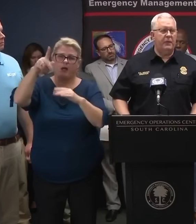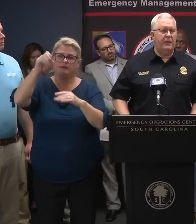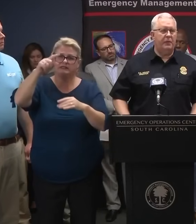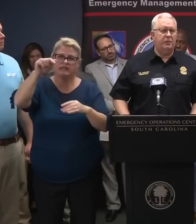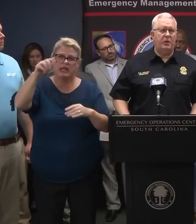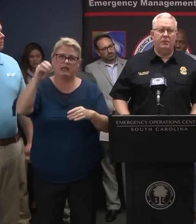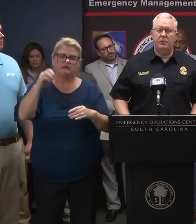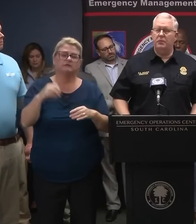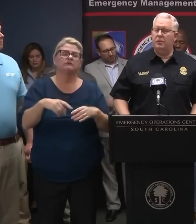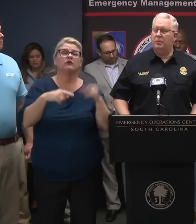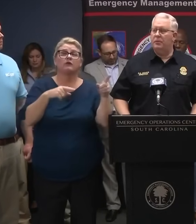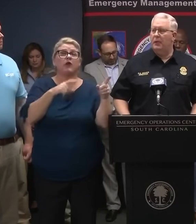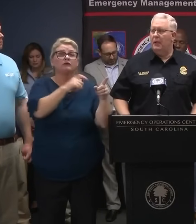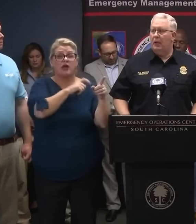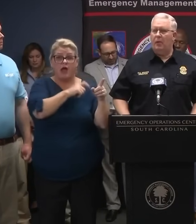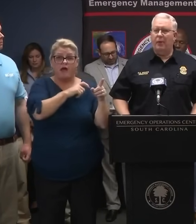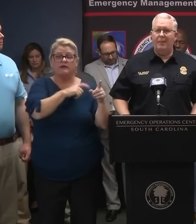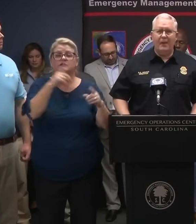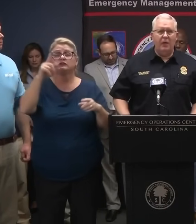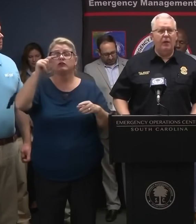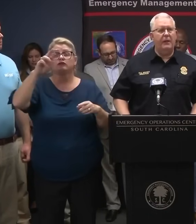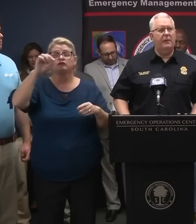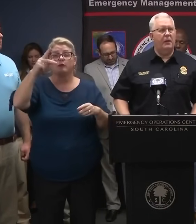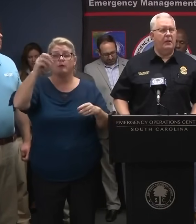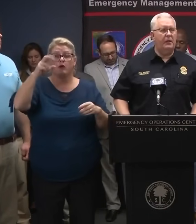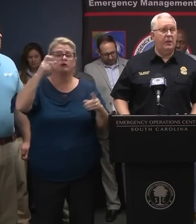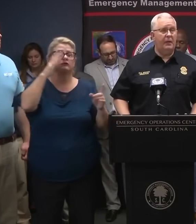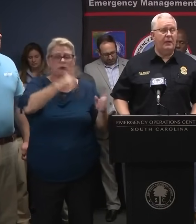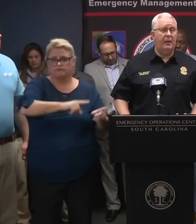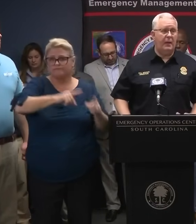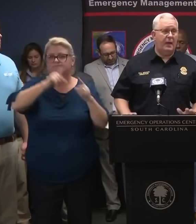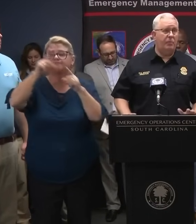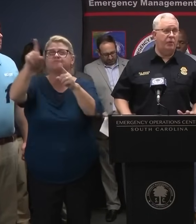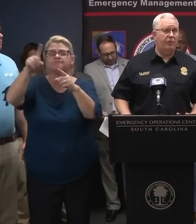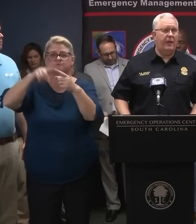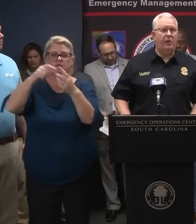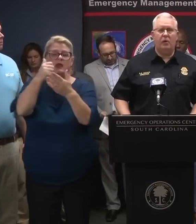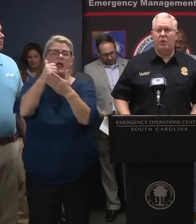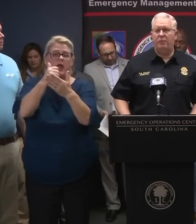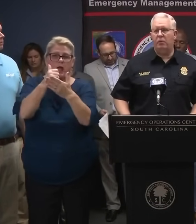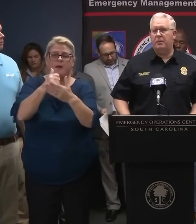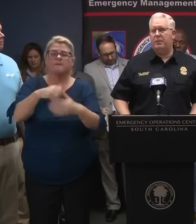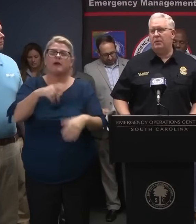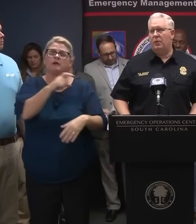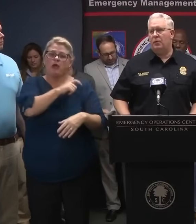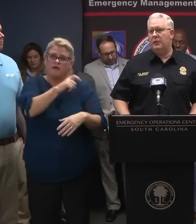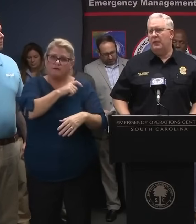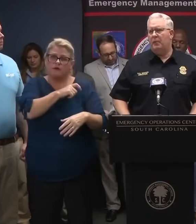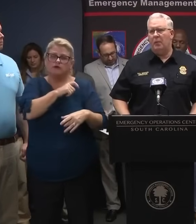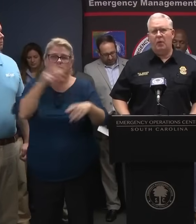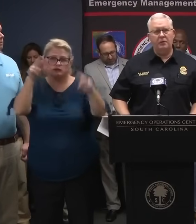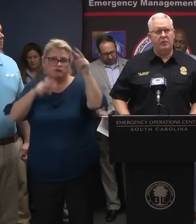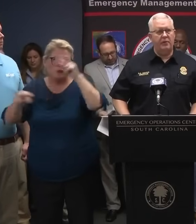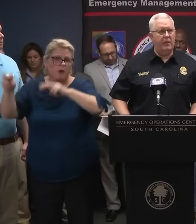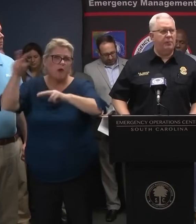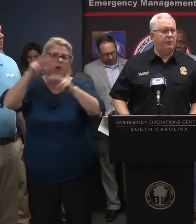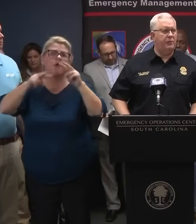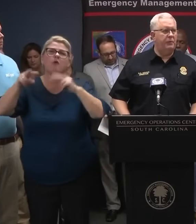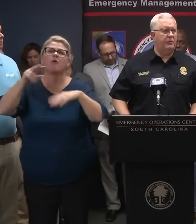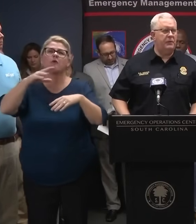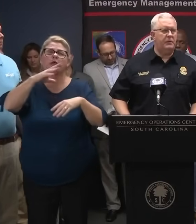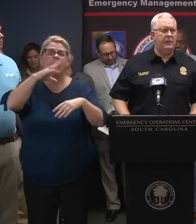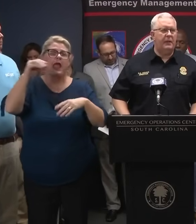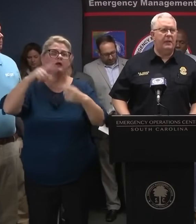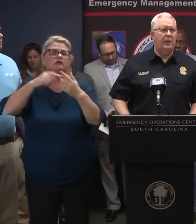those folks right now, those officers and troopers, are primarily conducting high-profile law enforcement patrols, but we're also available